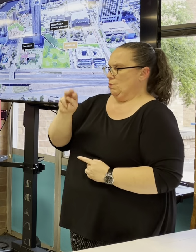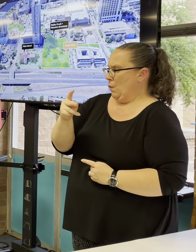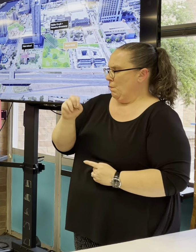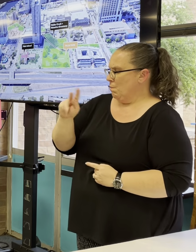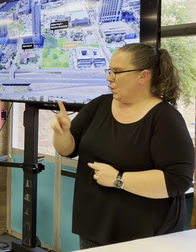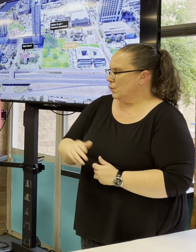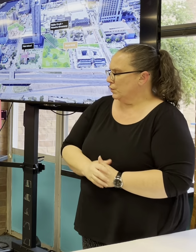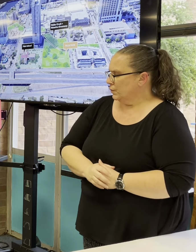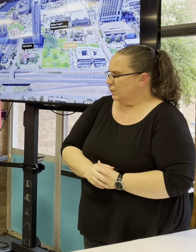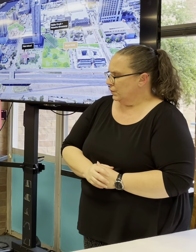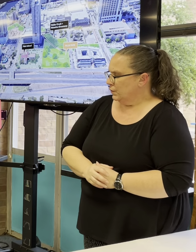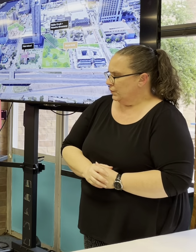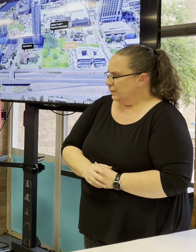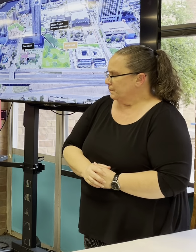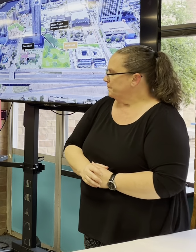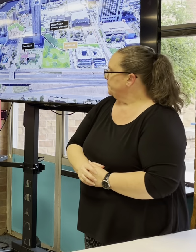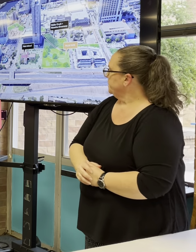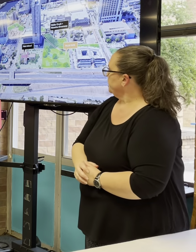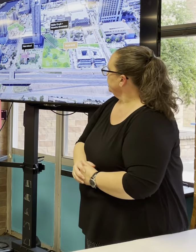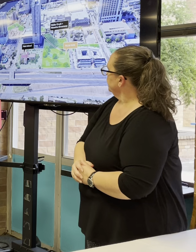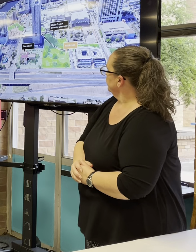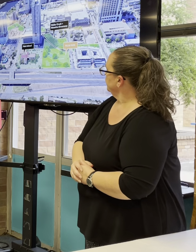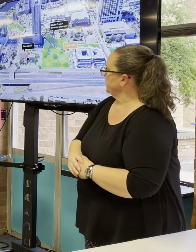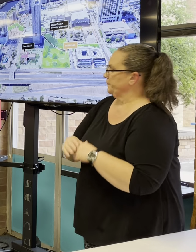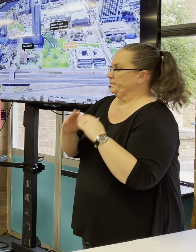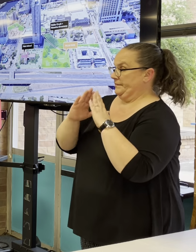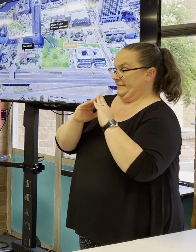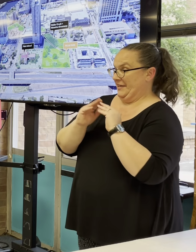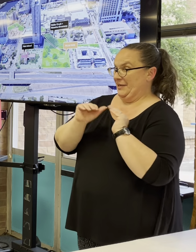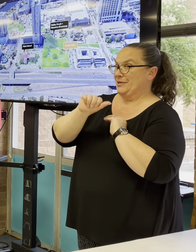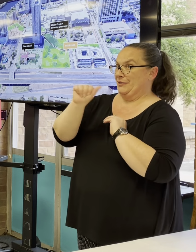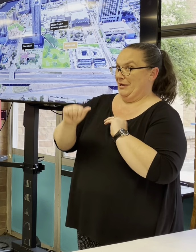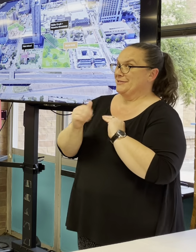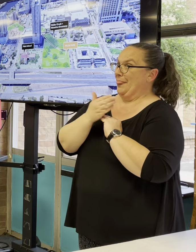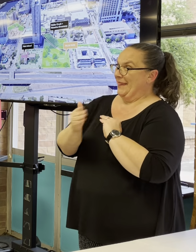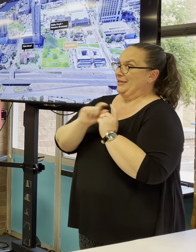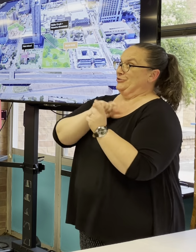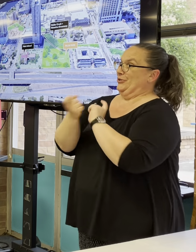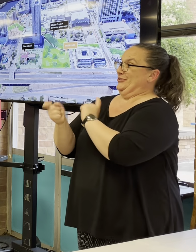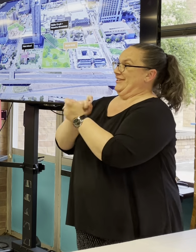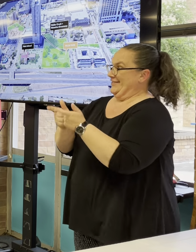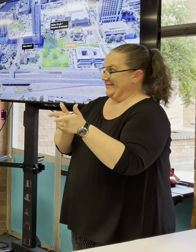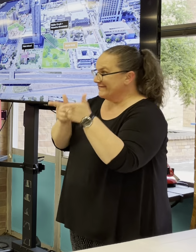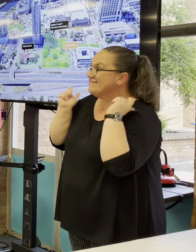So looking in here, this is downtown Austin. Things are changing fast.